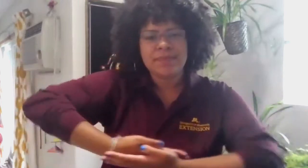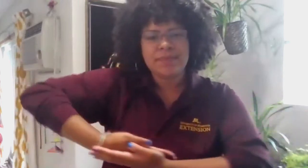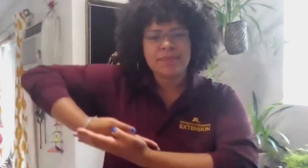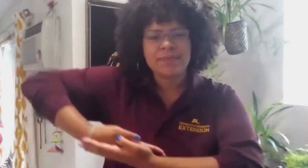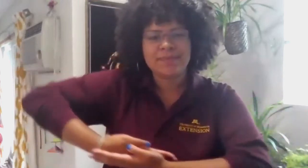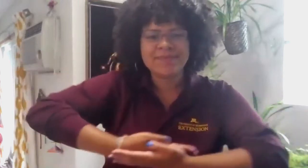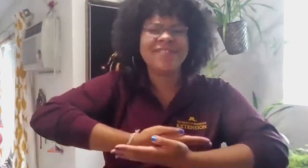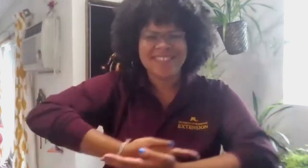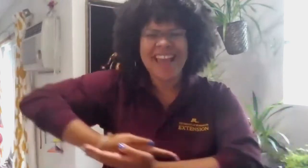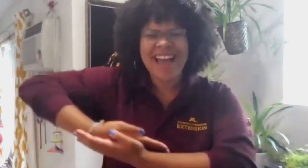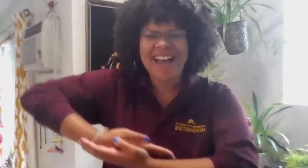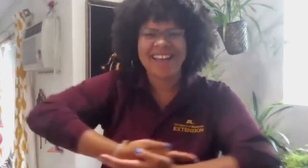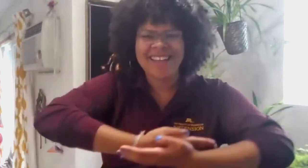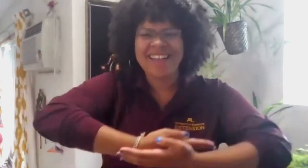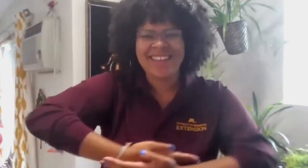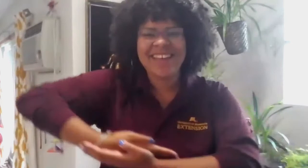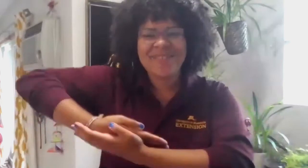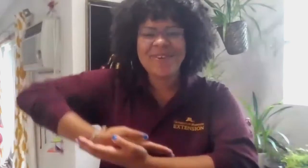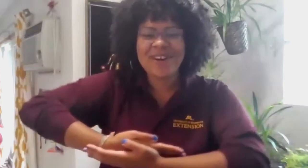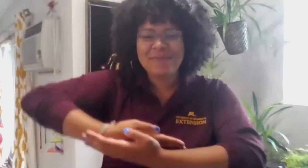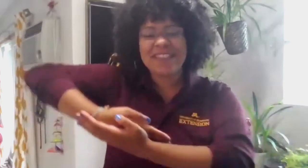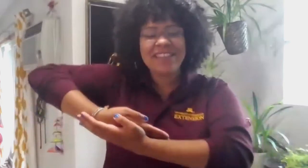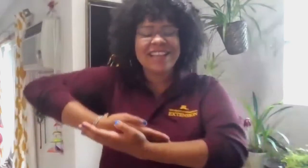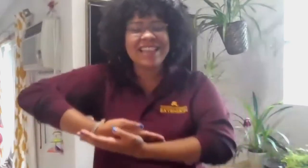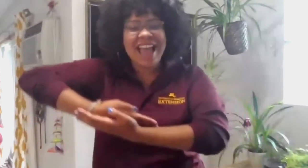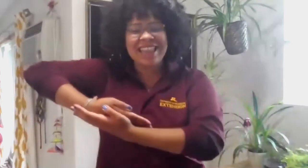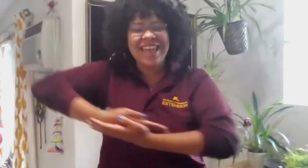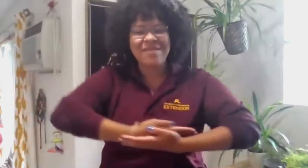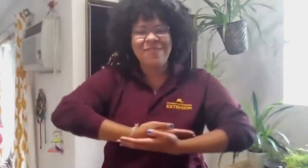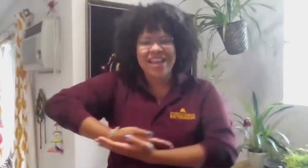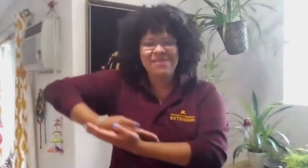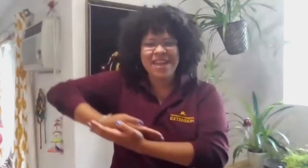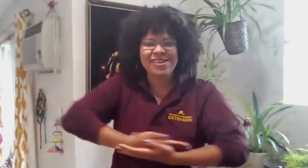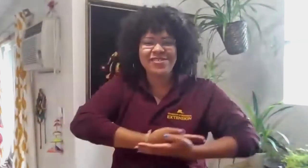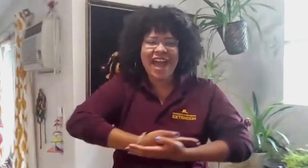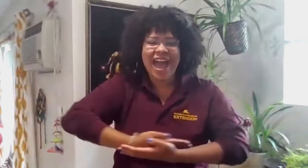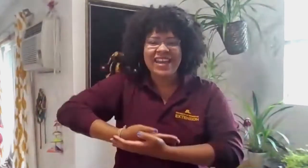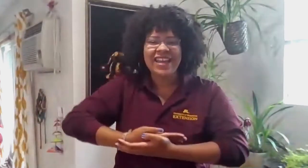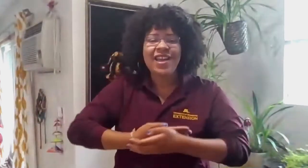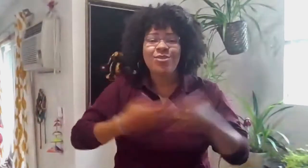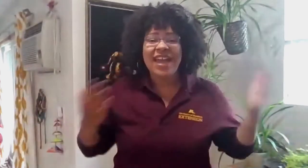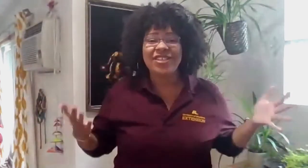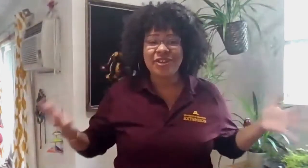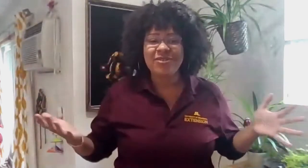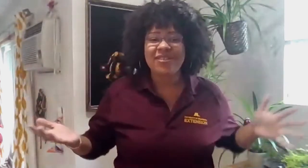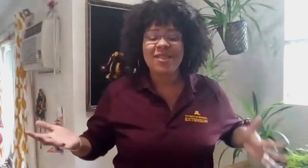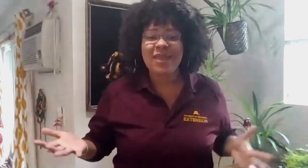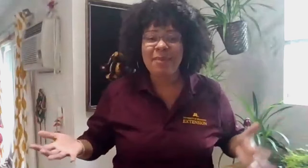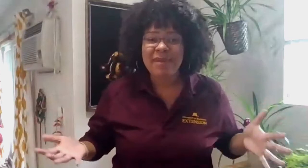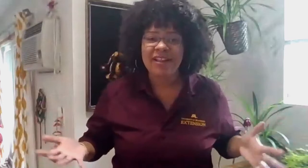Baby. Yeah. Of course, because it looks exactly like I'm rocking a baby. You got it. So that shows you that some American